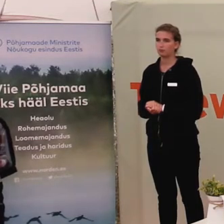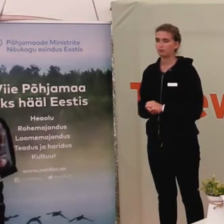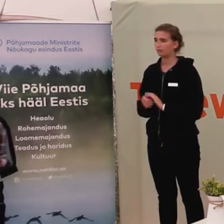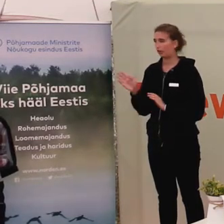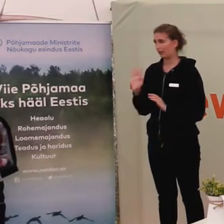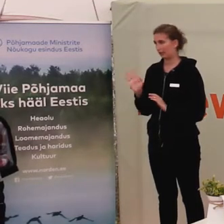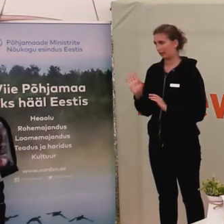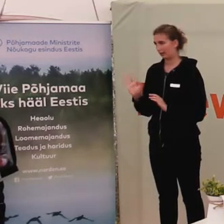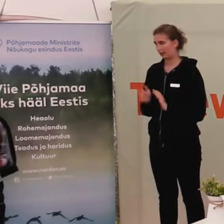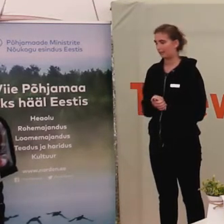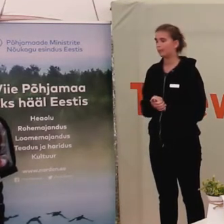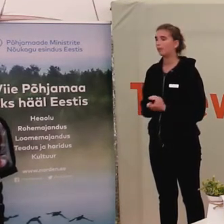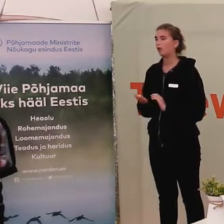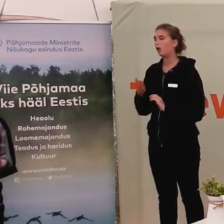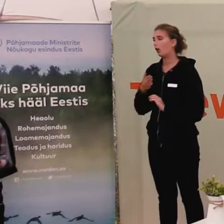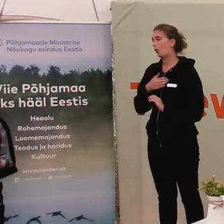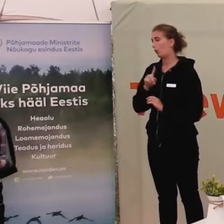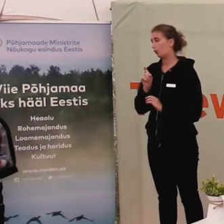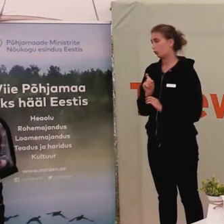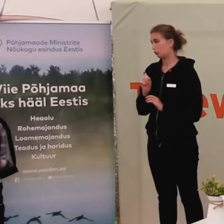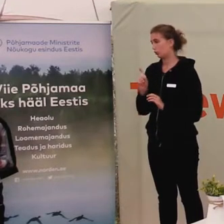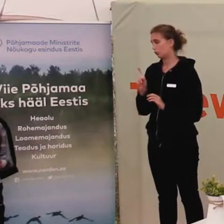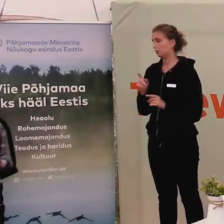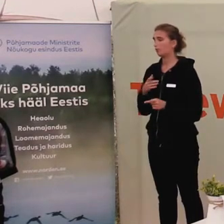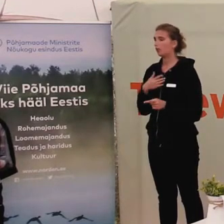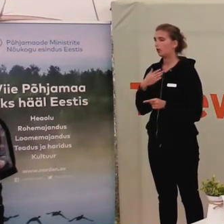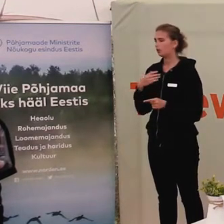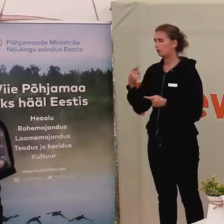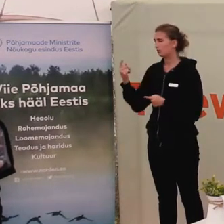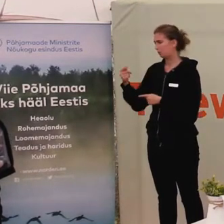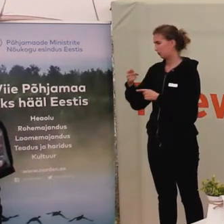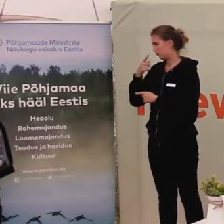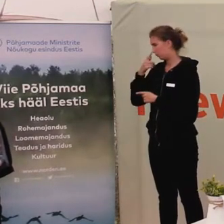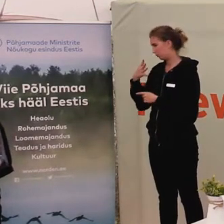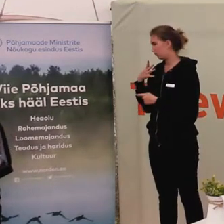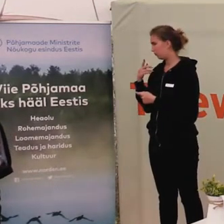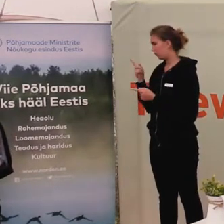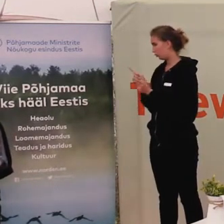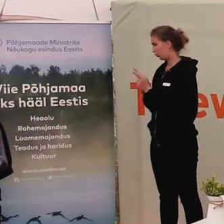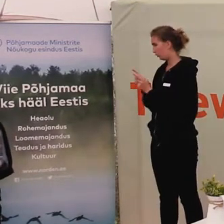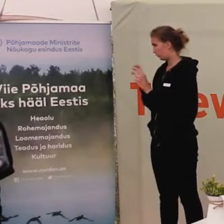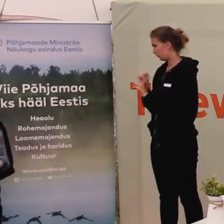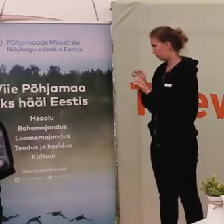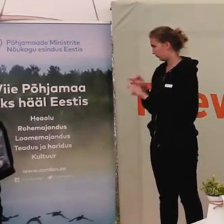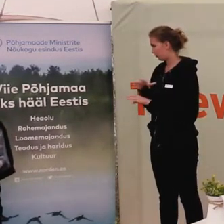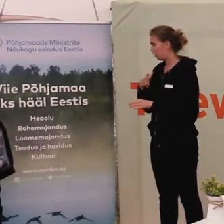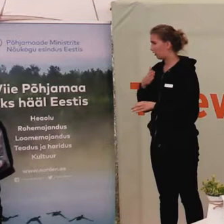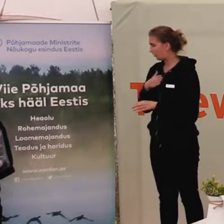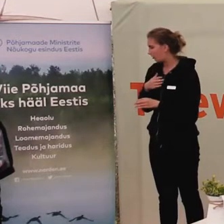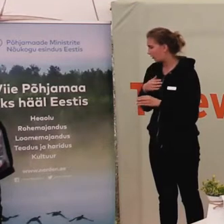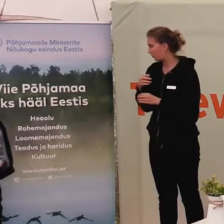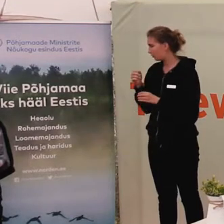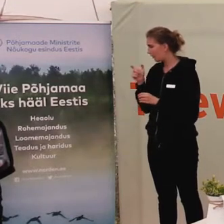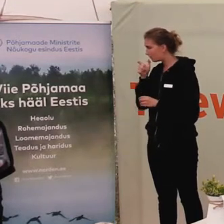Hello. My question is, you talked about it briefly before, but I would like a more analyzed